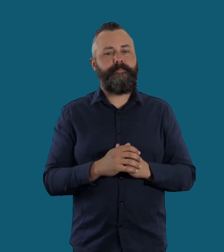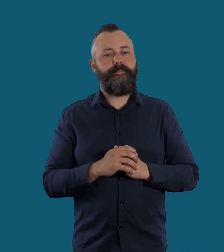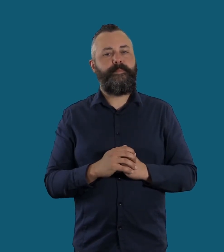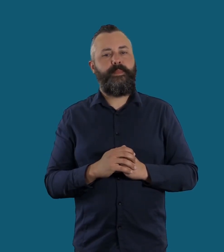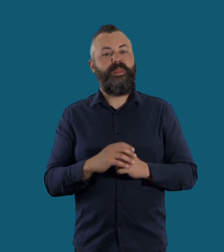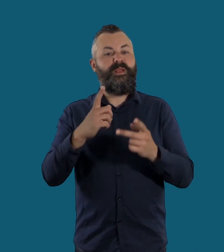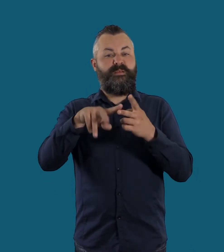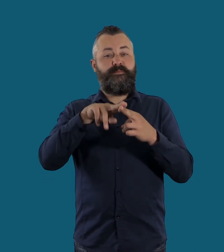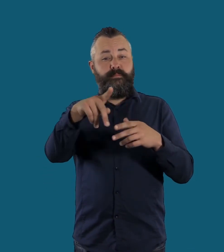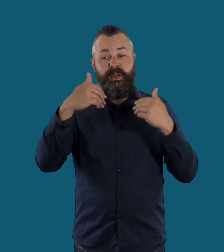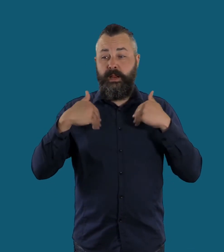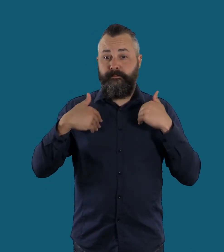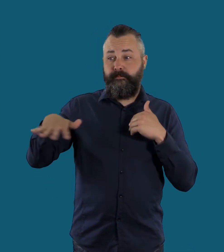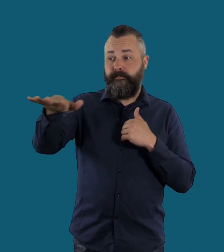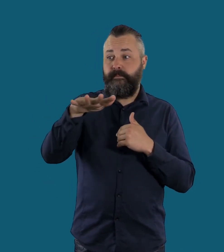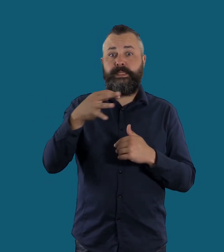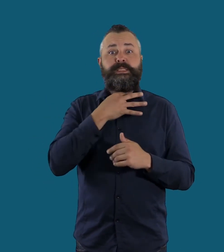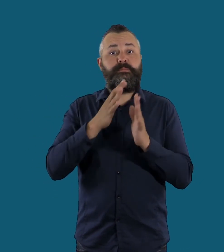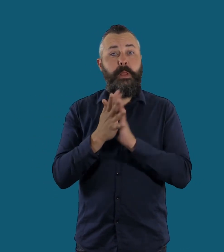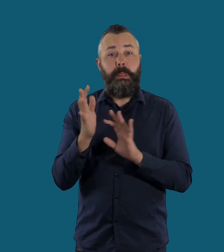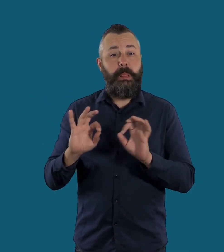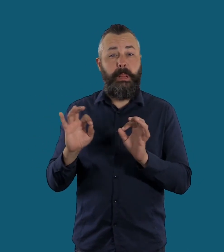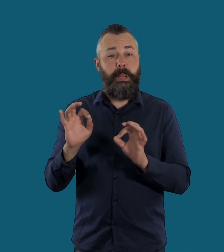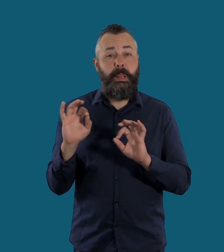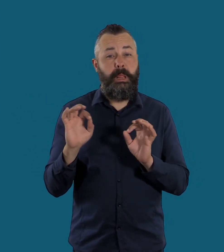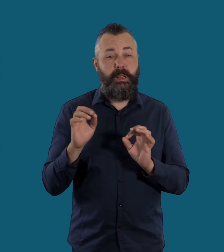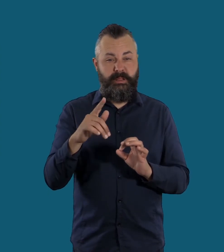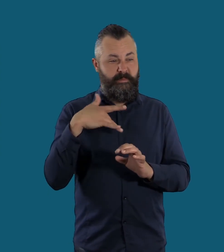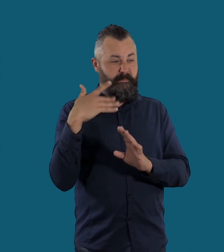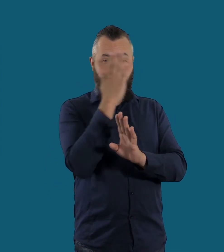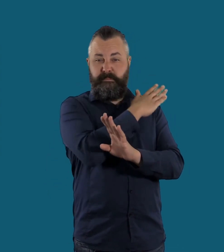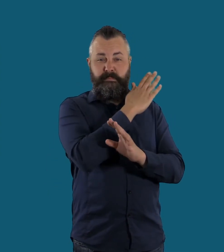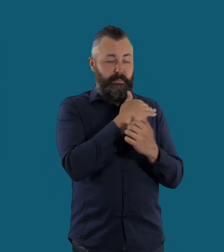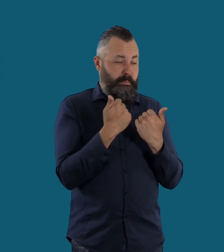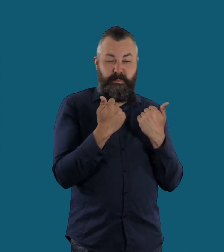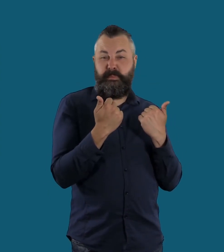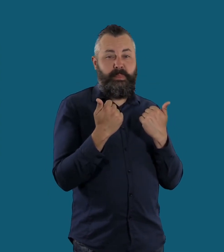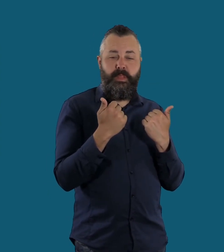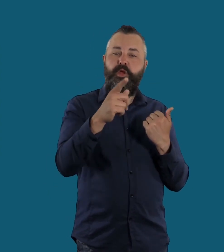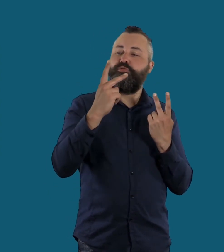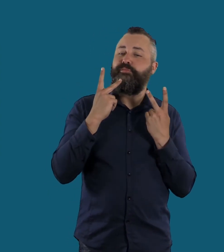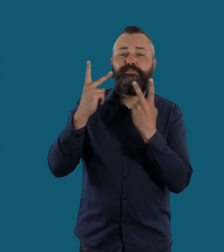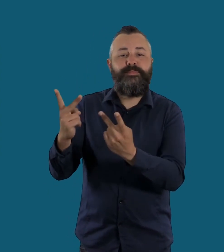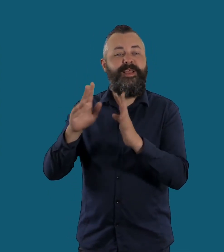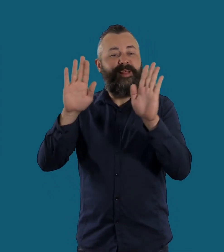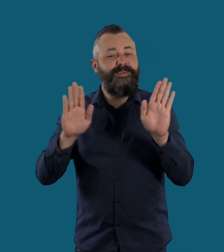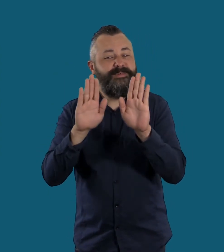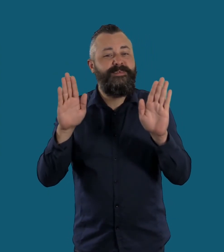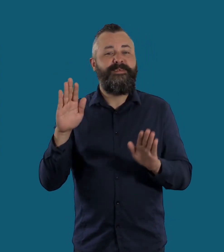You may not live in an area that is affected by bushfires, but if you work or holiday in a place affected by bushfires, you